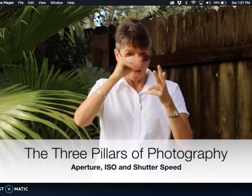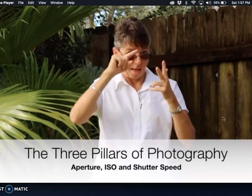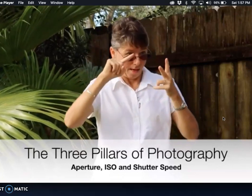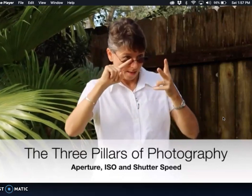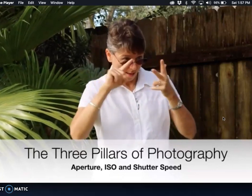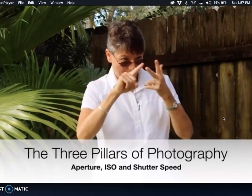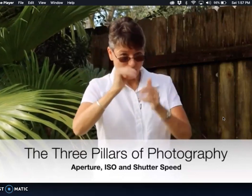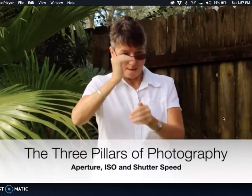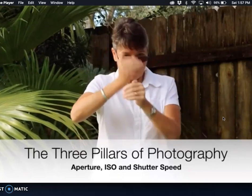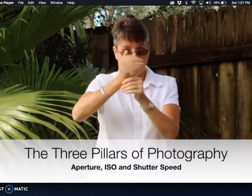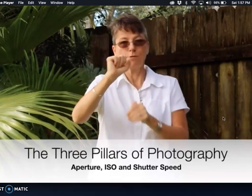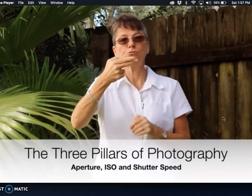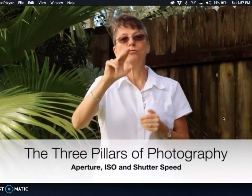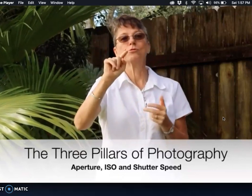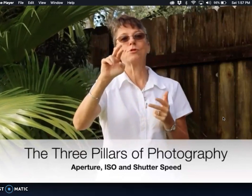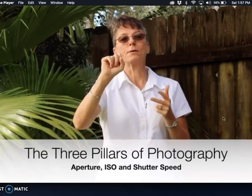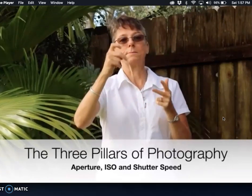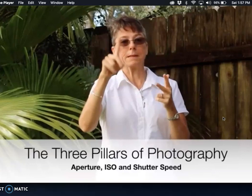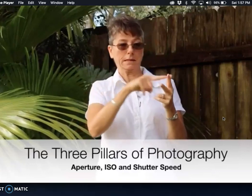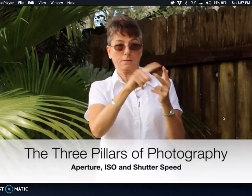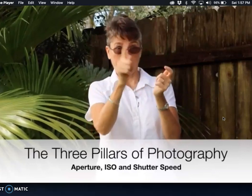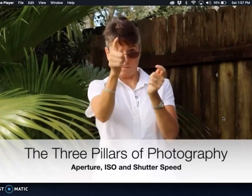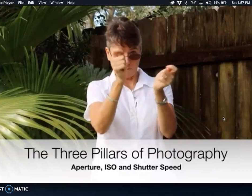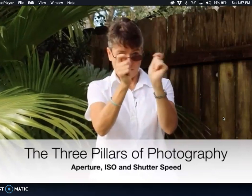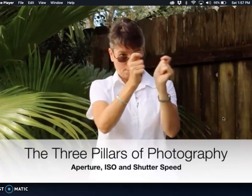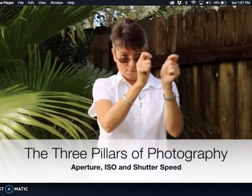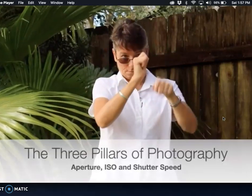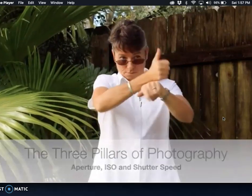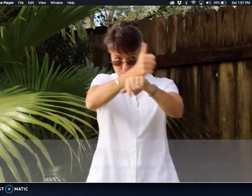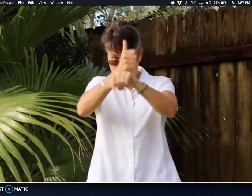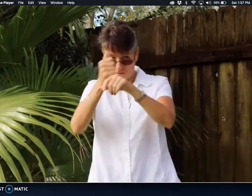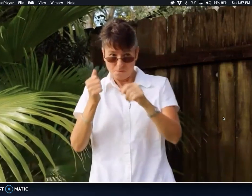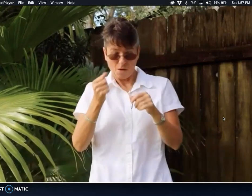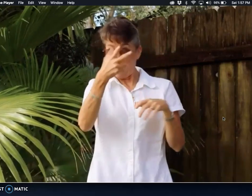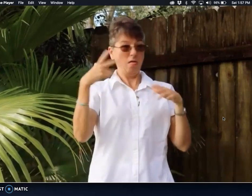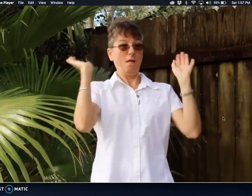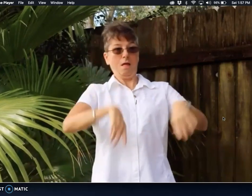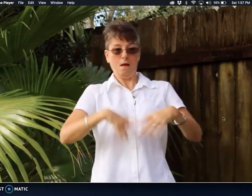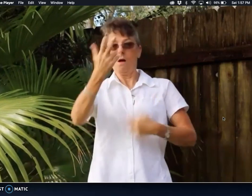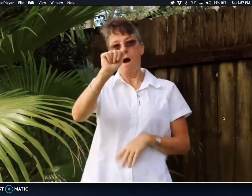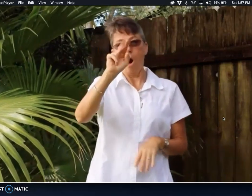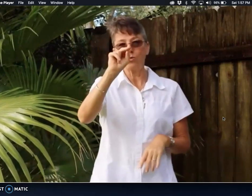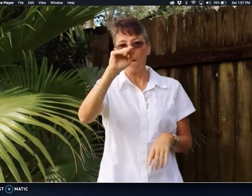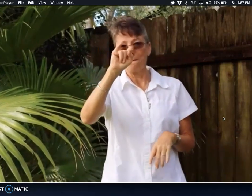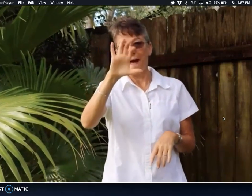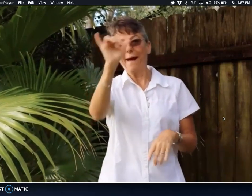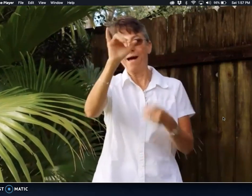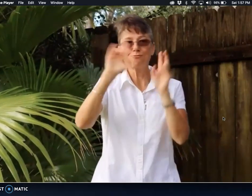ISO, which was how much light, and shutter speed, which is how fast the lens moves.